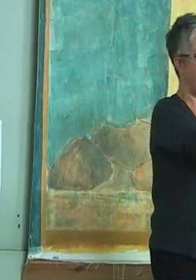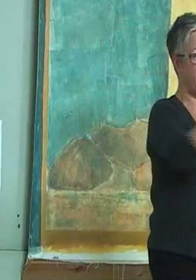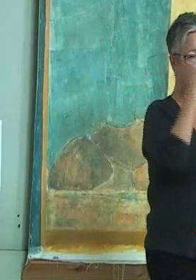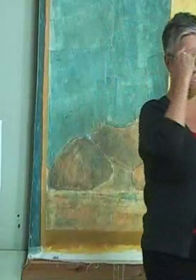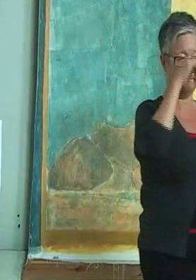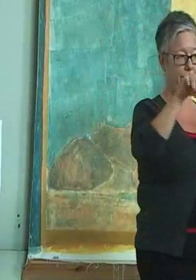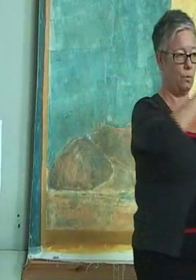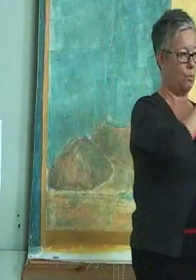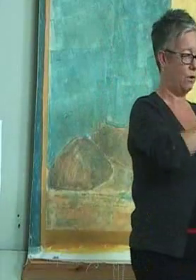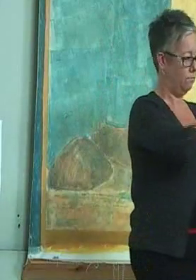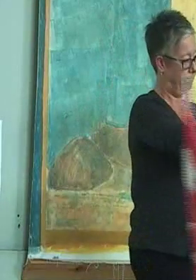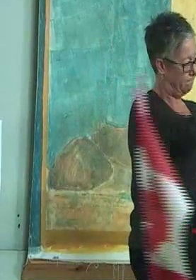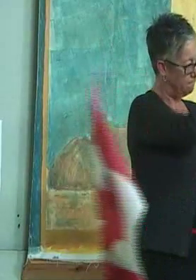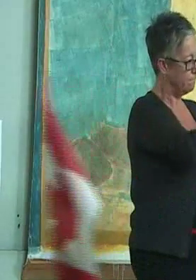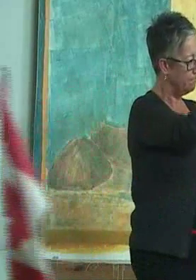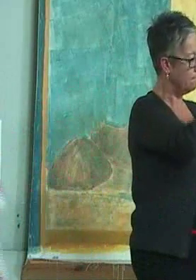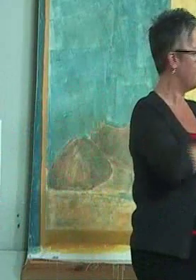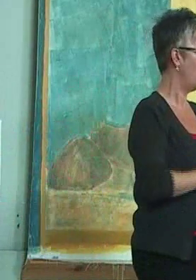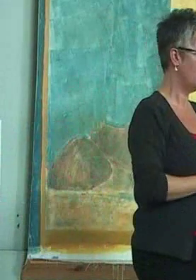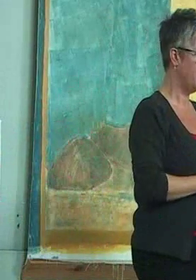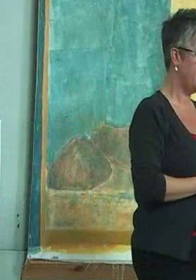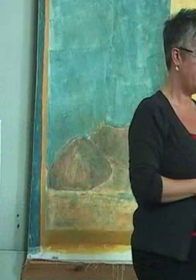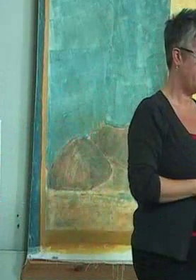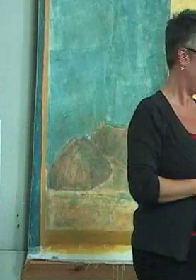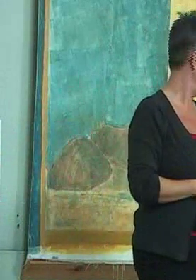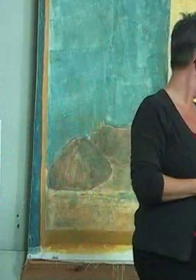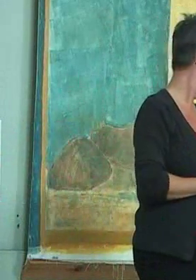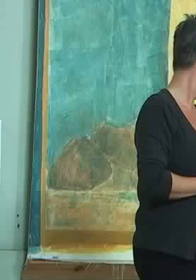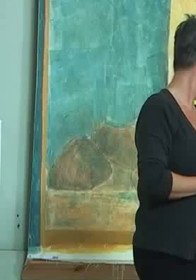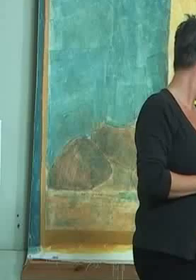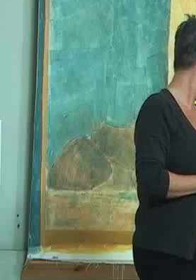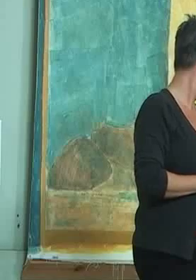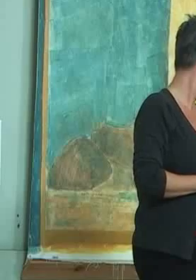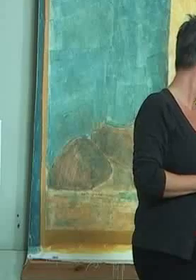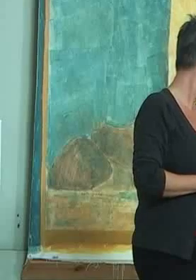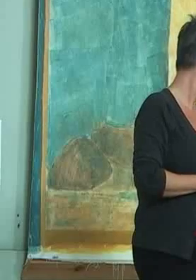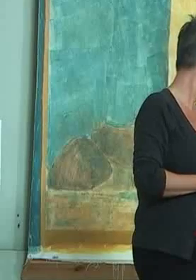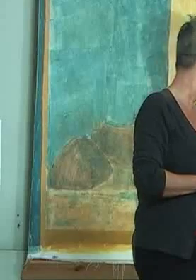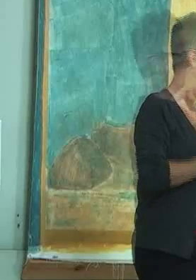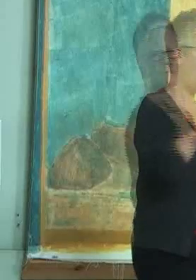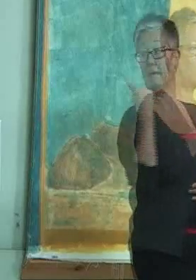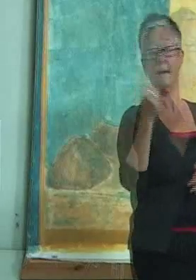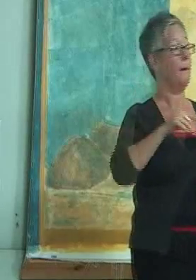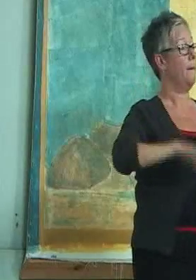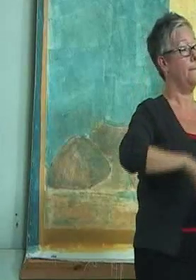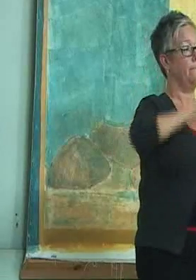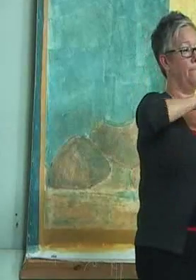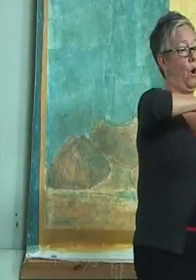I also encourage you to stay informed by listening to CBC Radio and watching CBC Television.